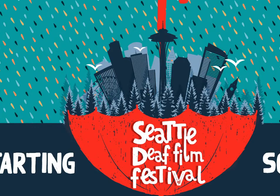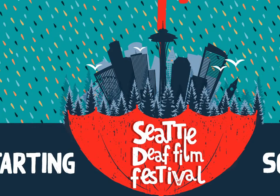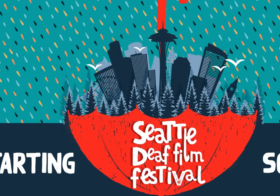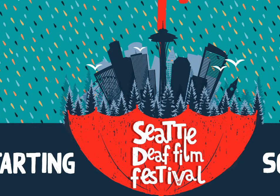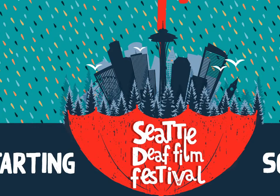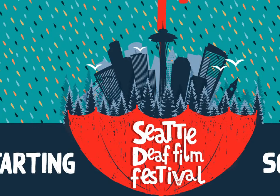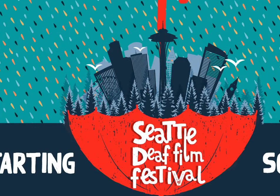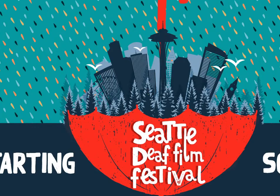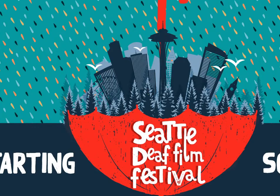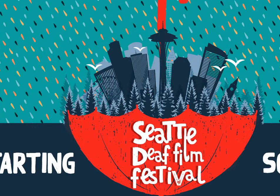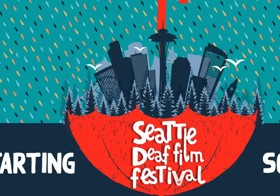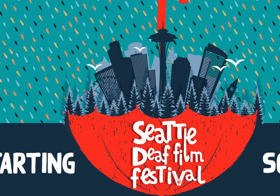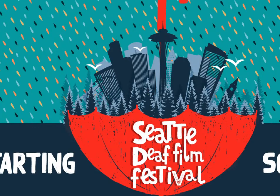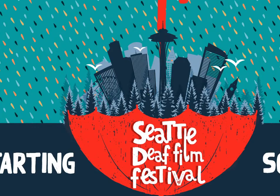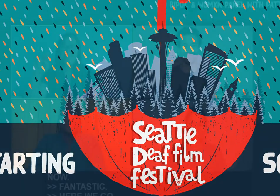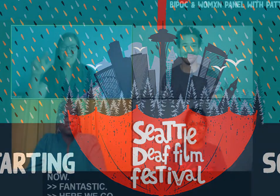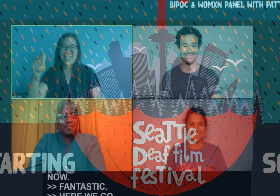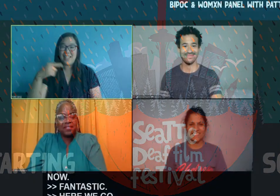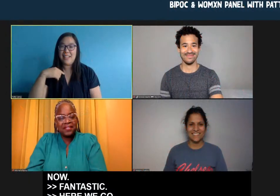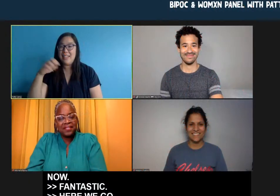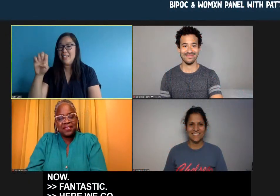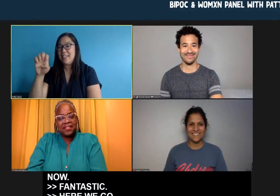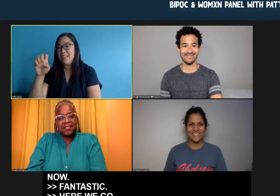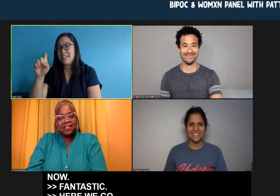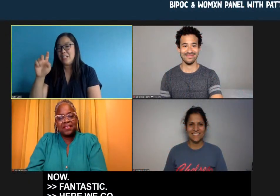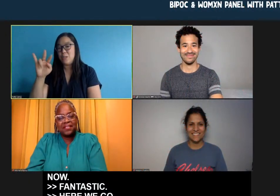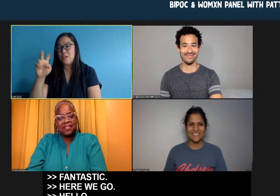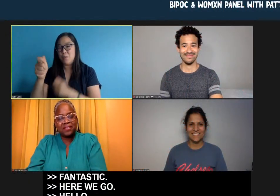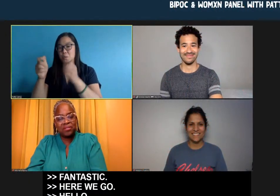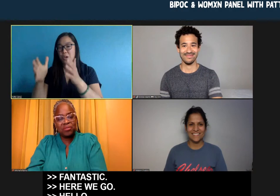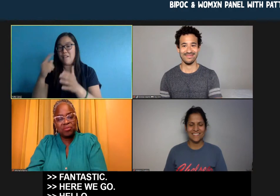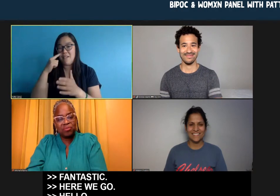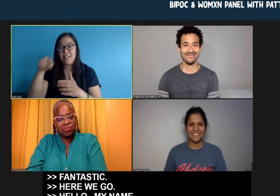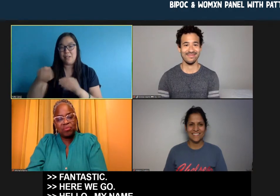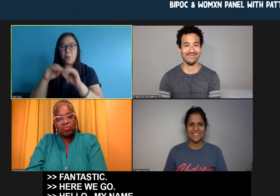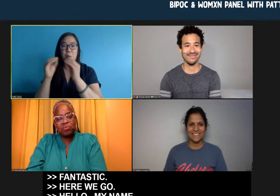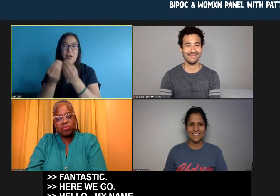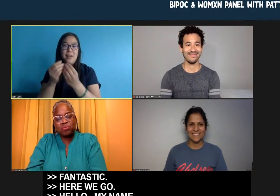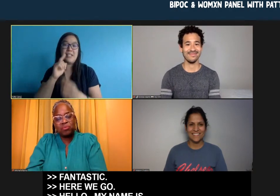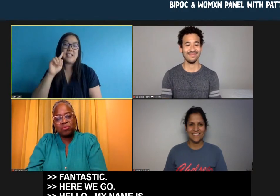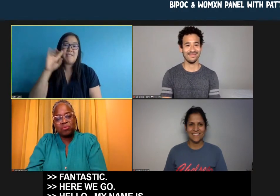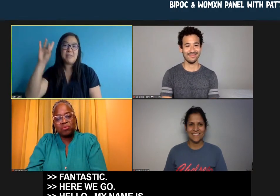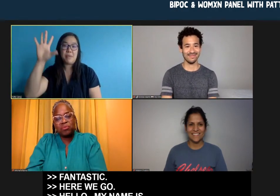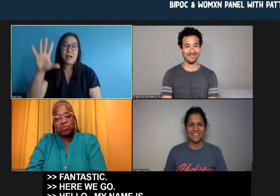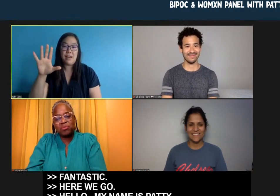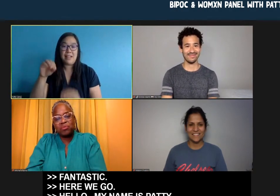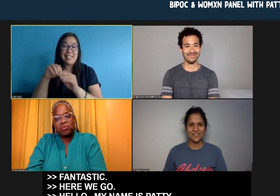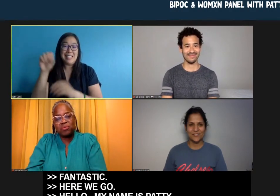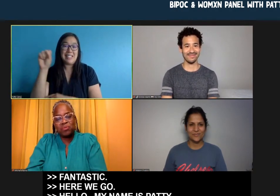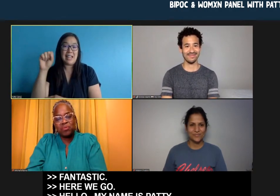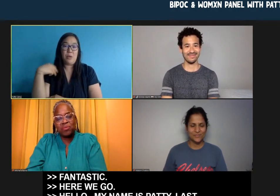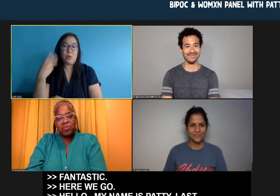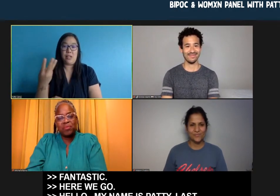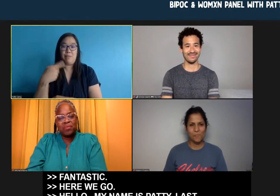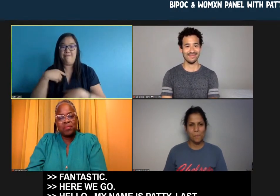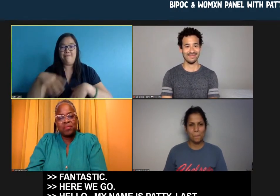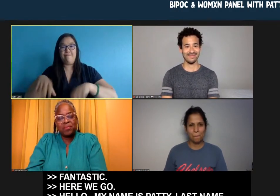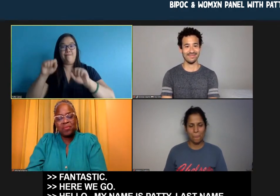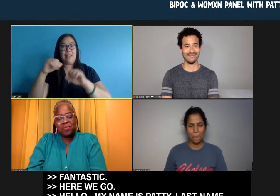Hello, my name is Patty, and last name is Lang, and I'm the coordinator for this organization of Deaf Spotlight in Seattle,